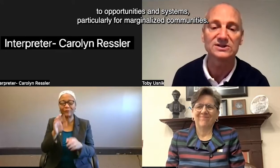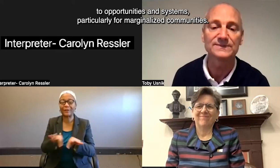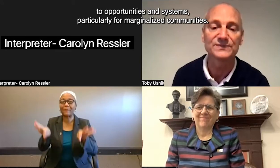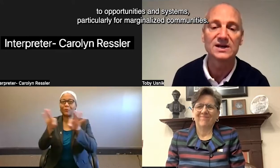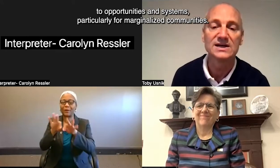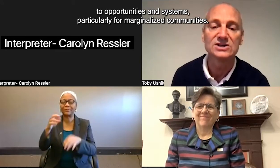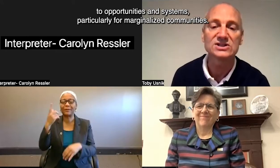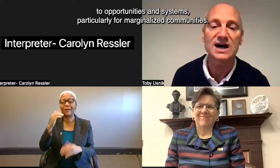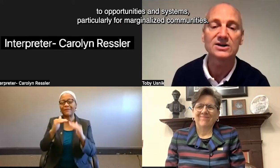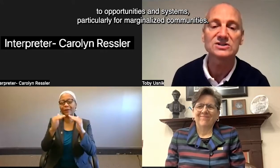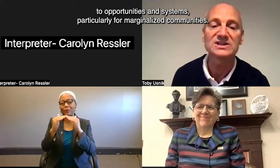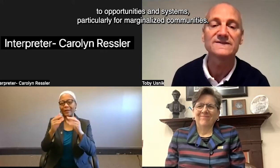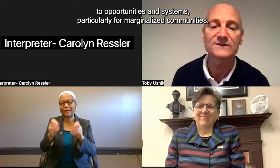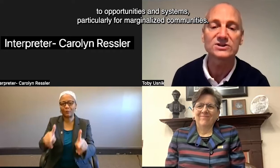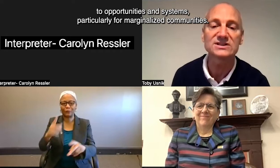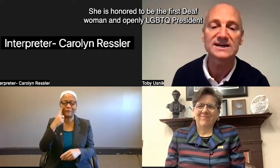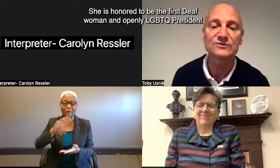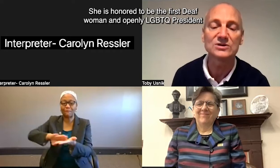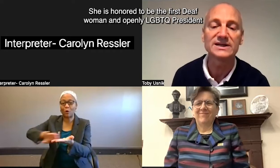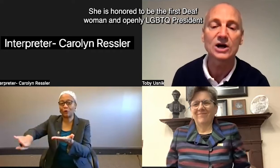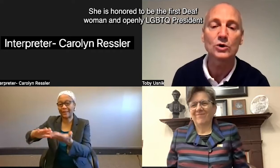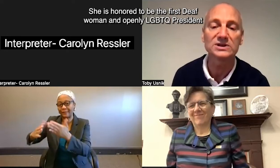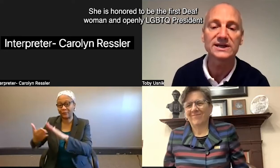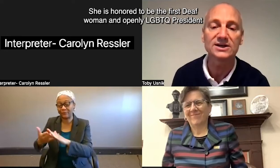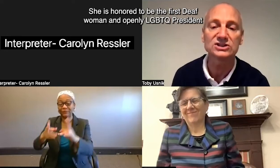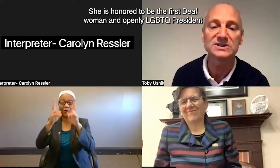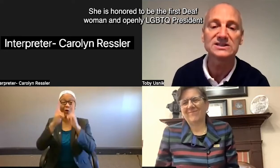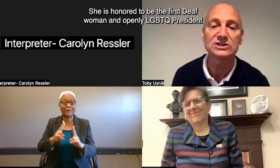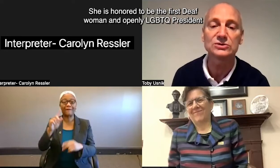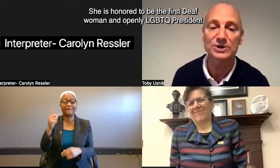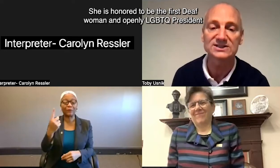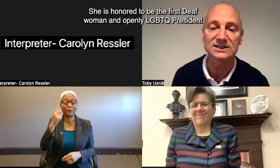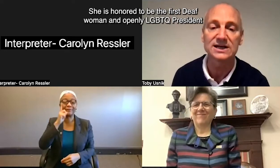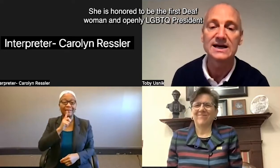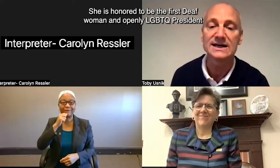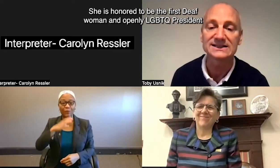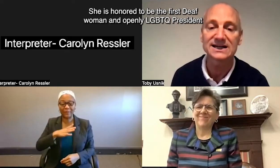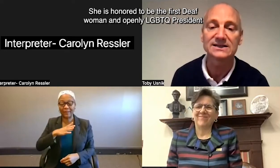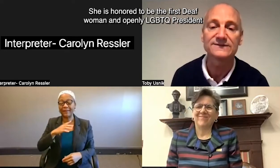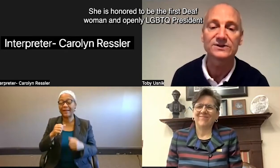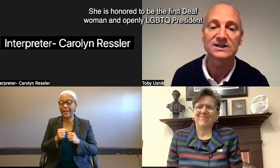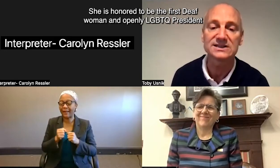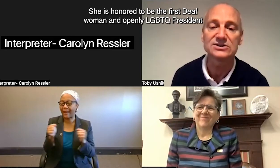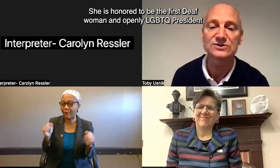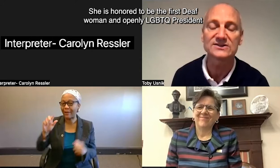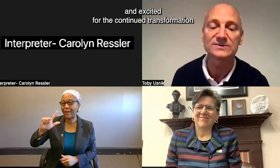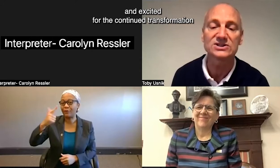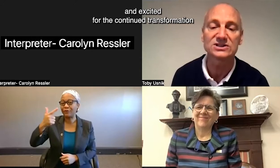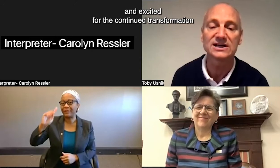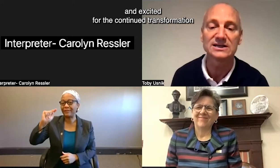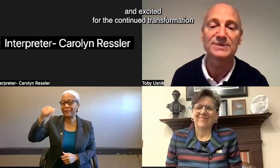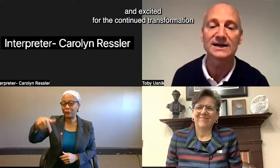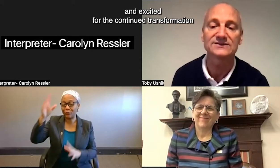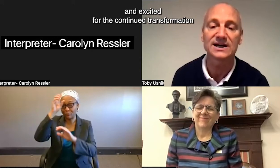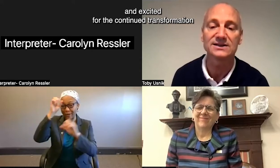communities. She is honored to be the first deaf woman and openly LGBTQ president and excited for the continued transformation